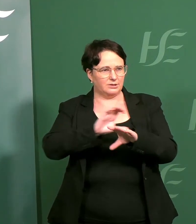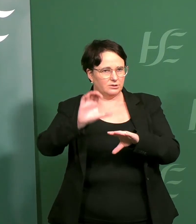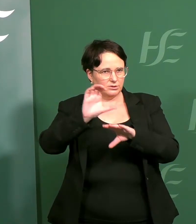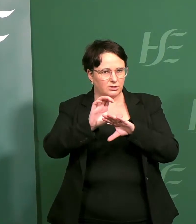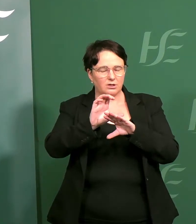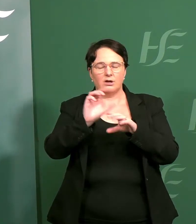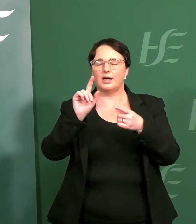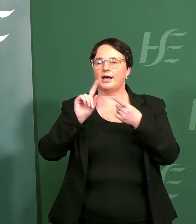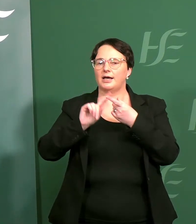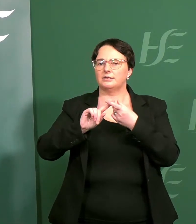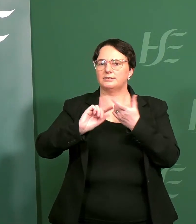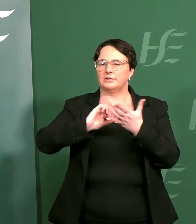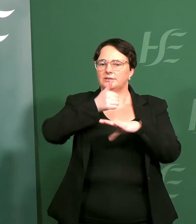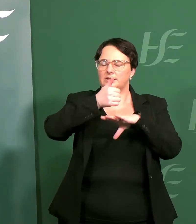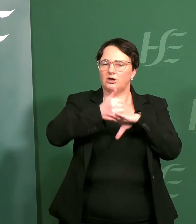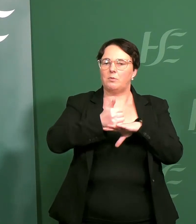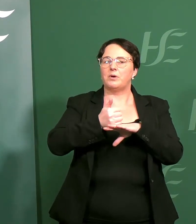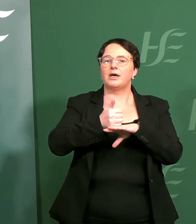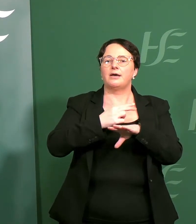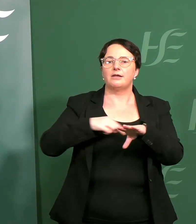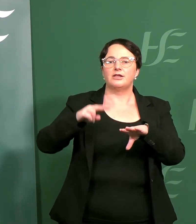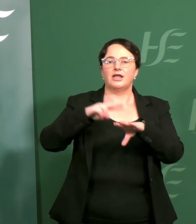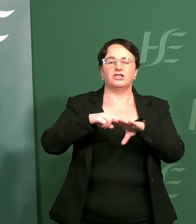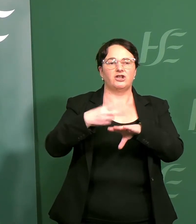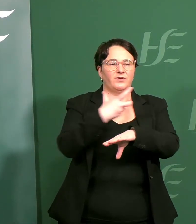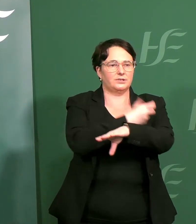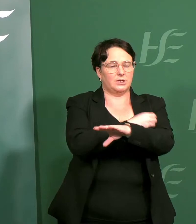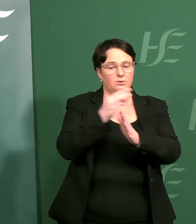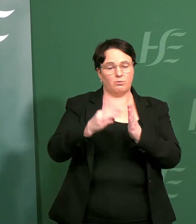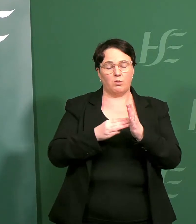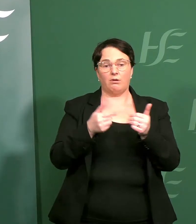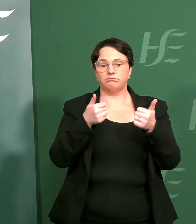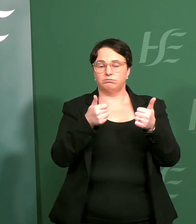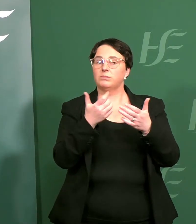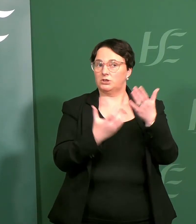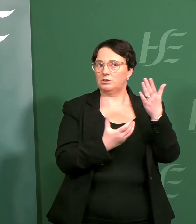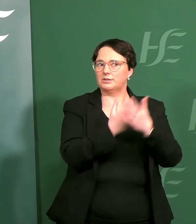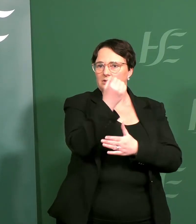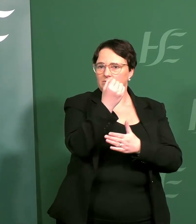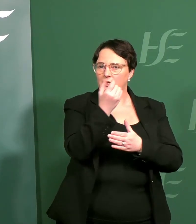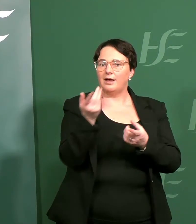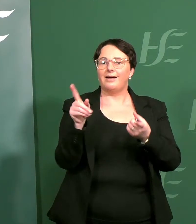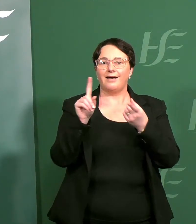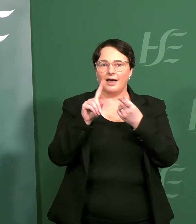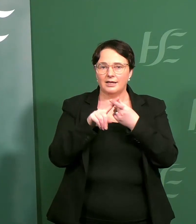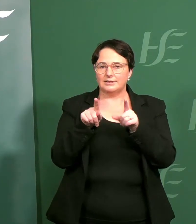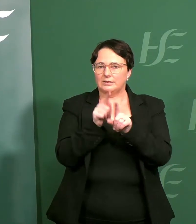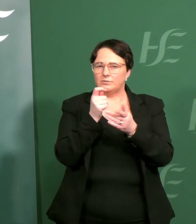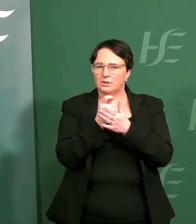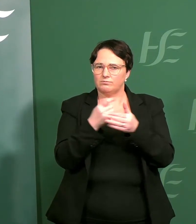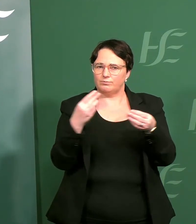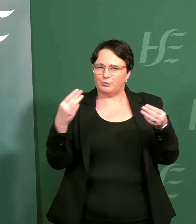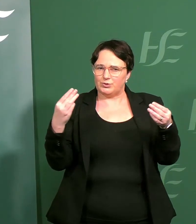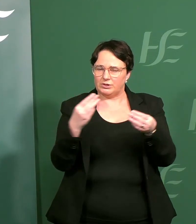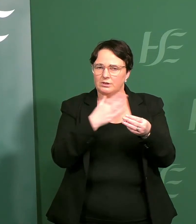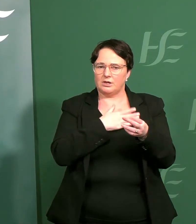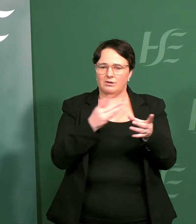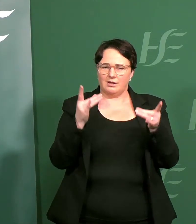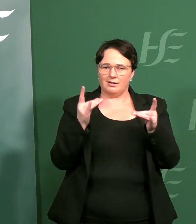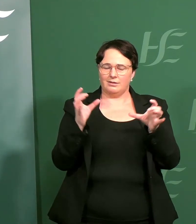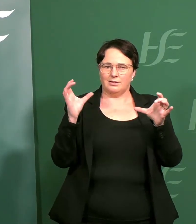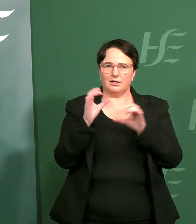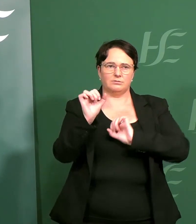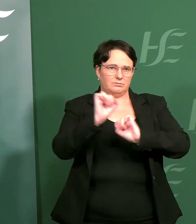establishing and implementing a national vaccination program, which has been quite successful, but equally protecting our healthcare